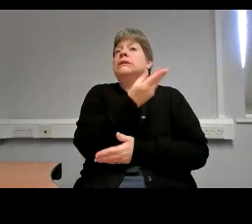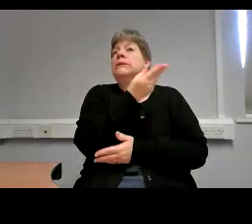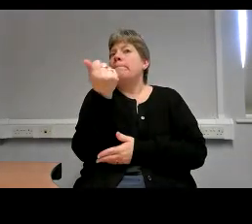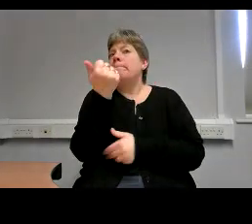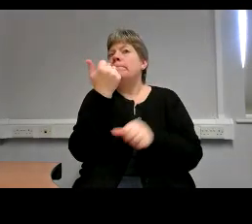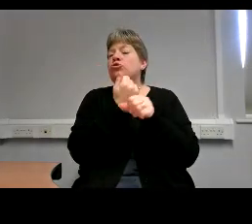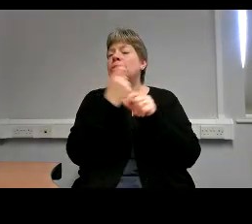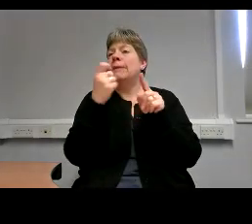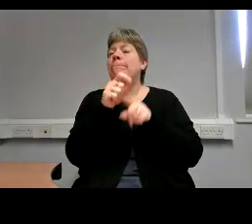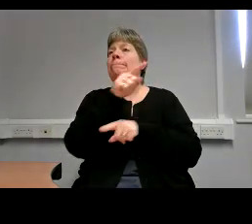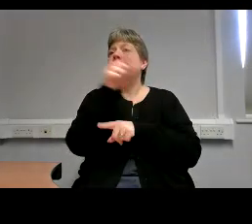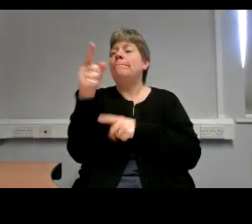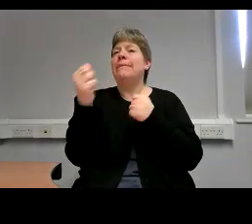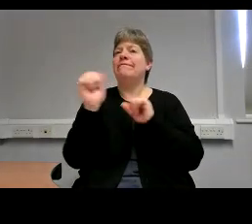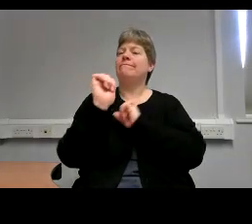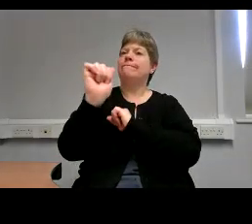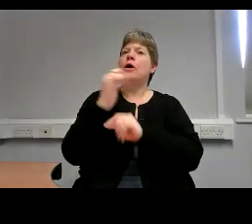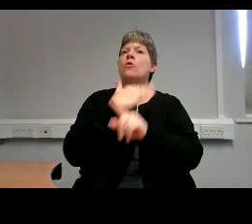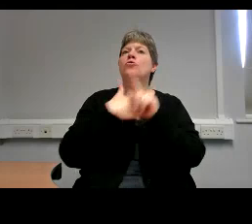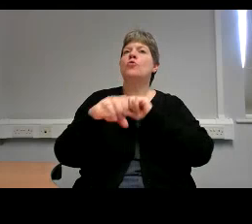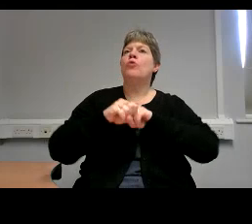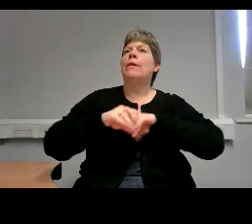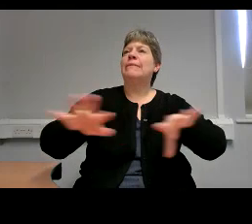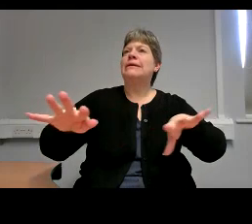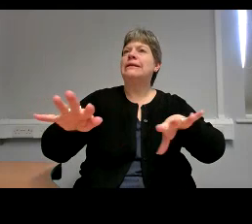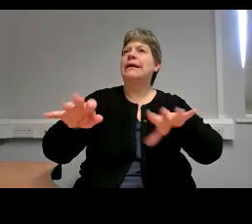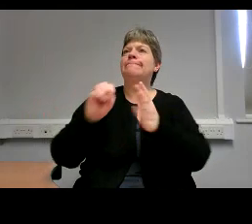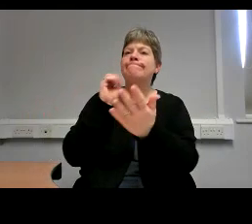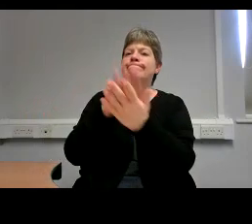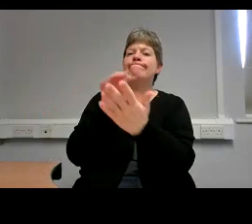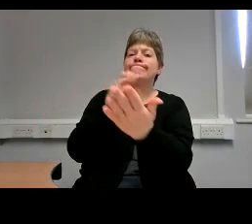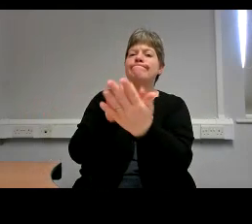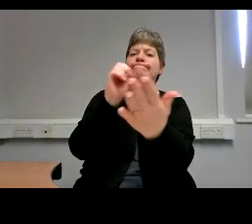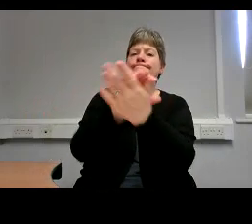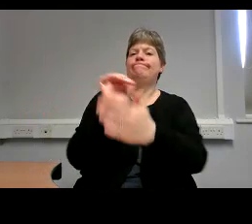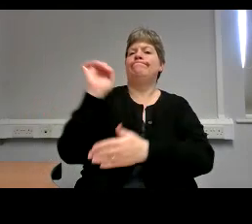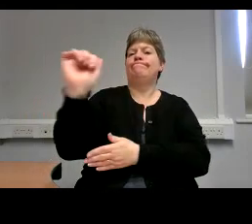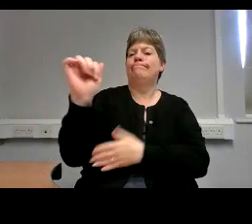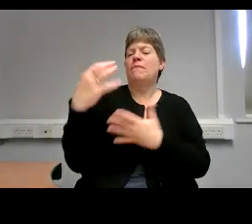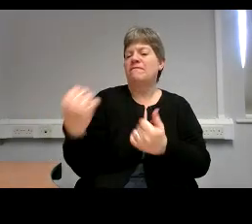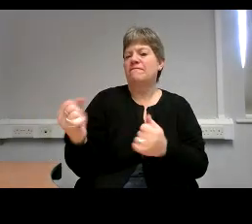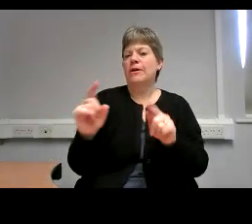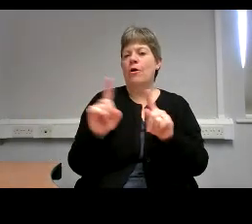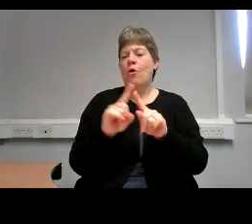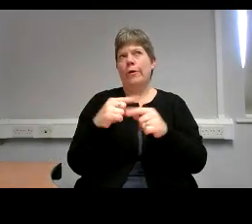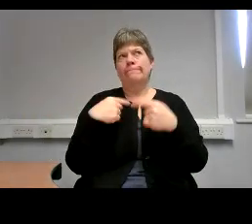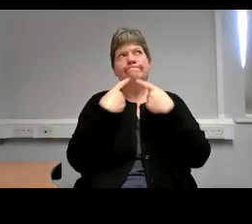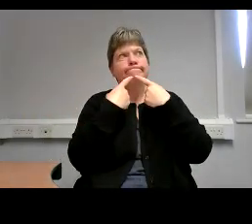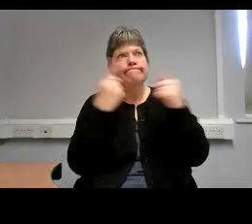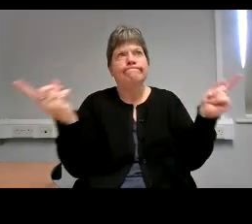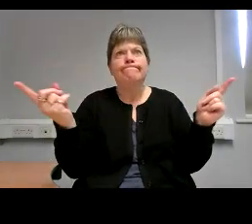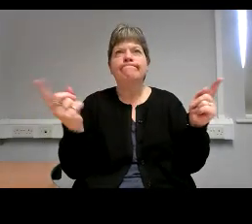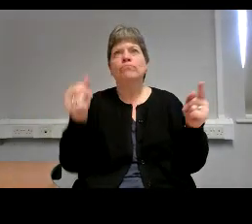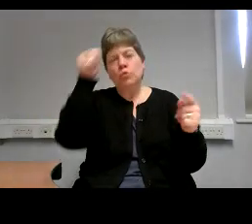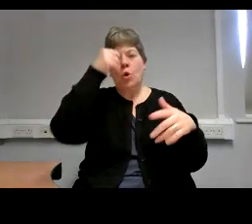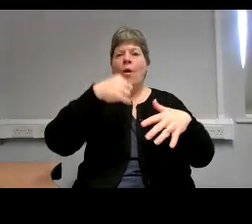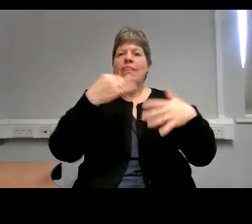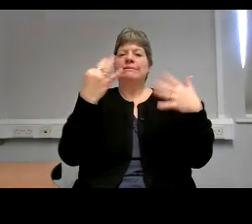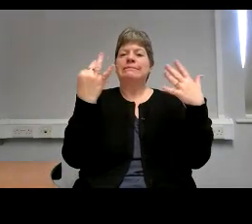practices are doing social media posts across their social media accounts, just to alert people to those 7 conditions